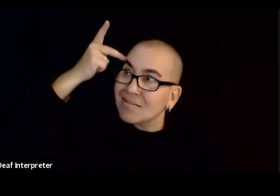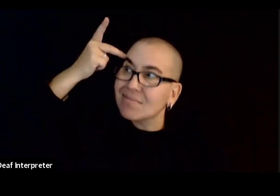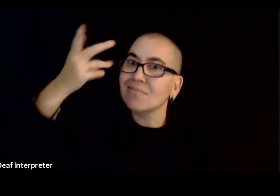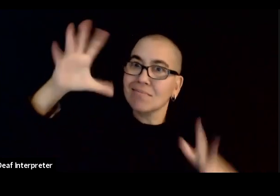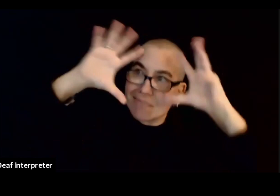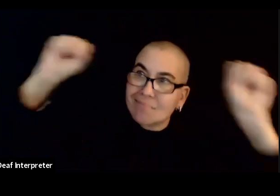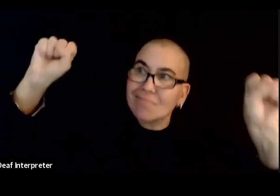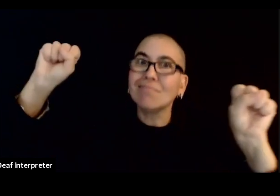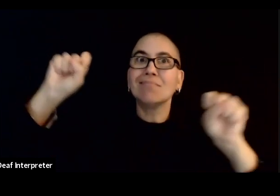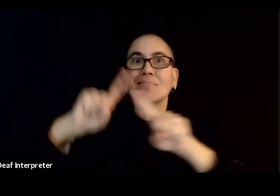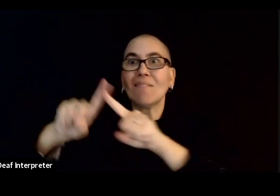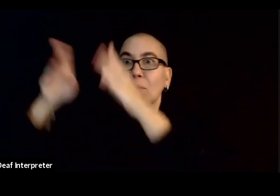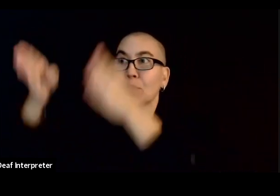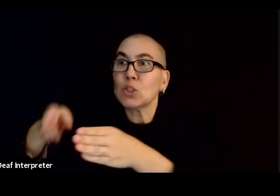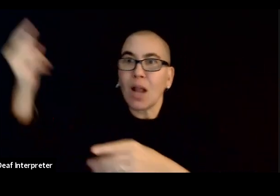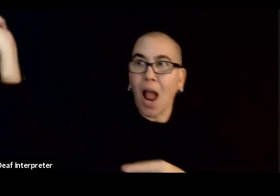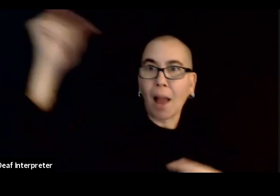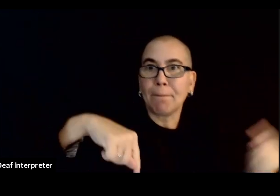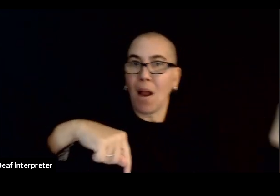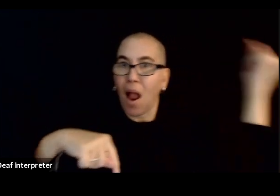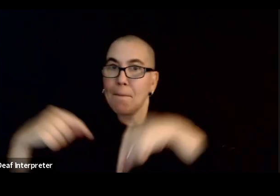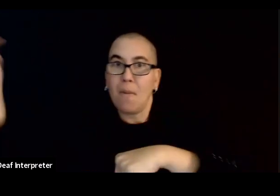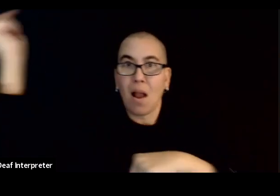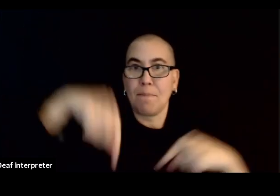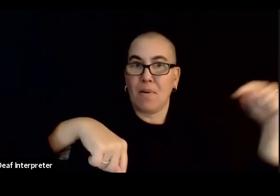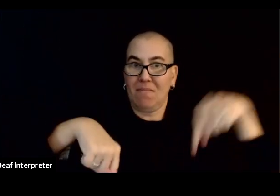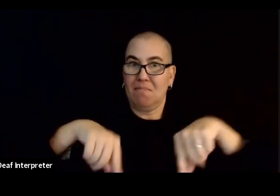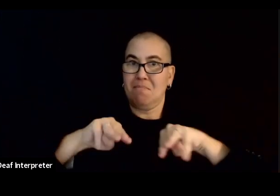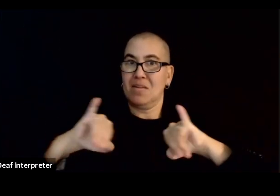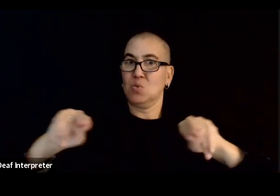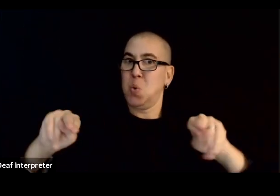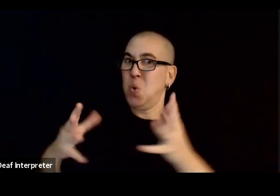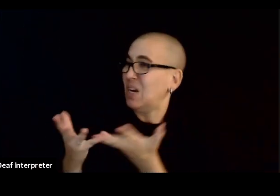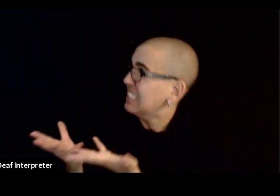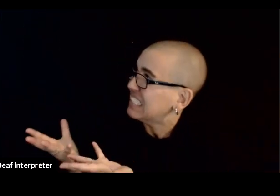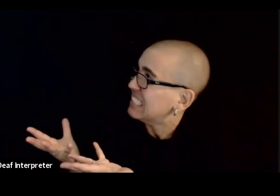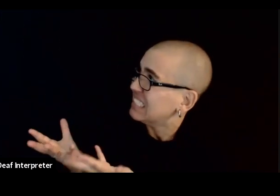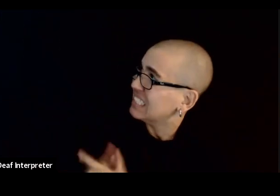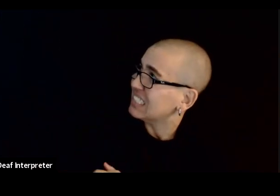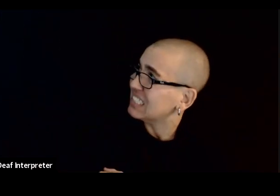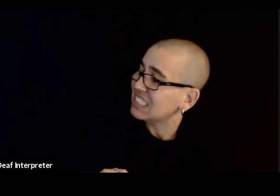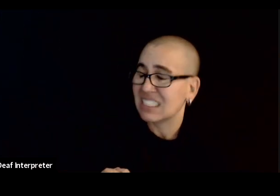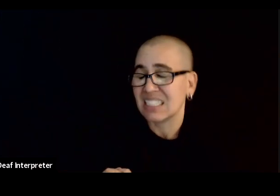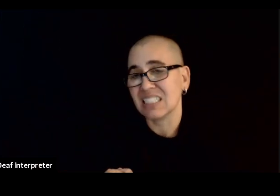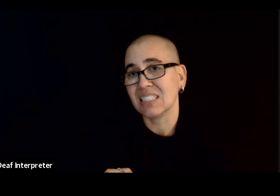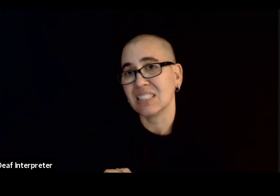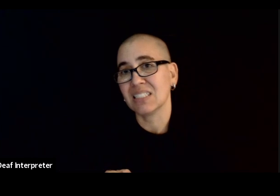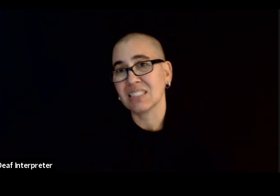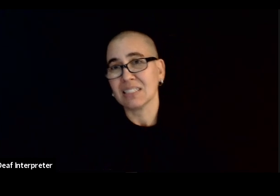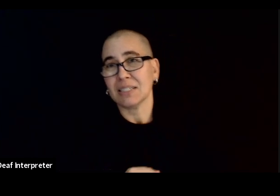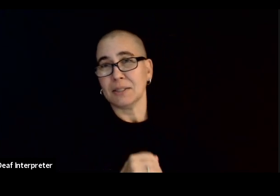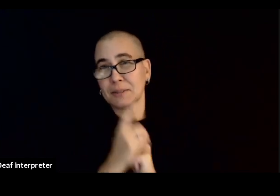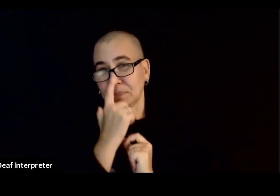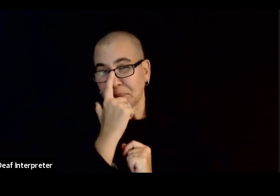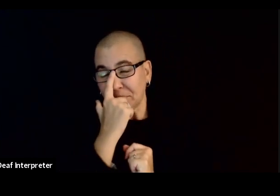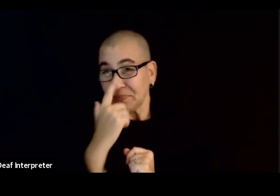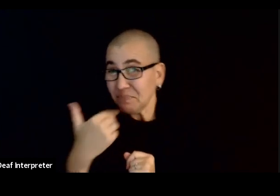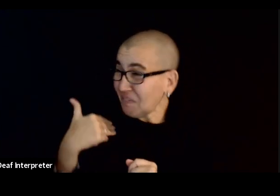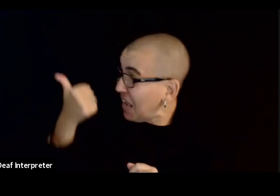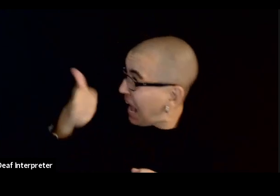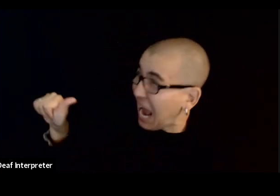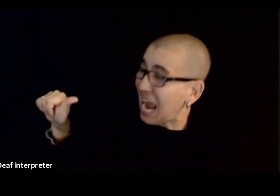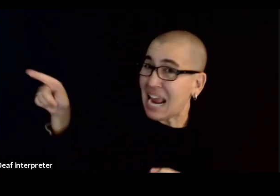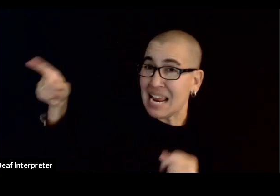wondering what the response to that has been, and if there's concern or any plan for enforcement